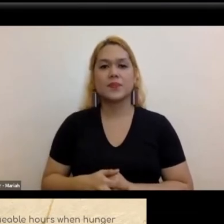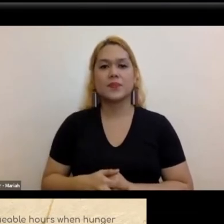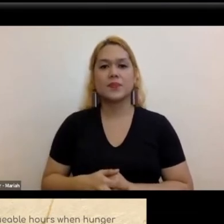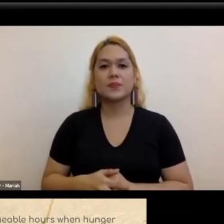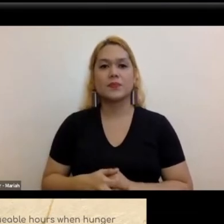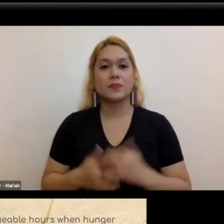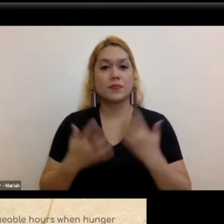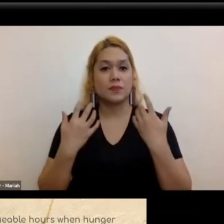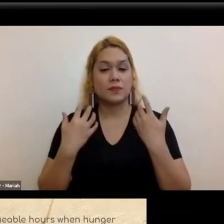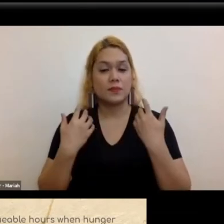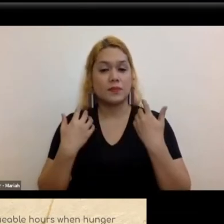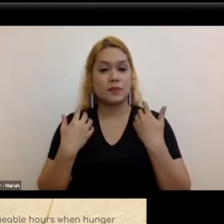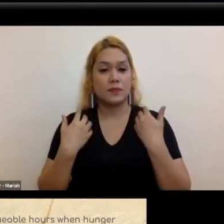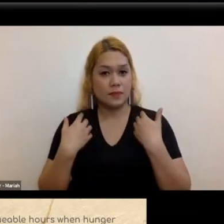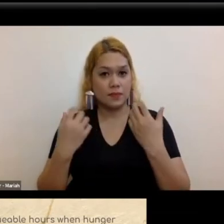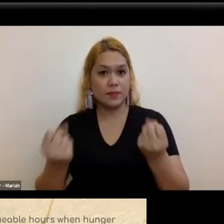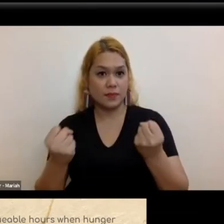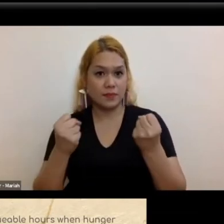sleep-free nights,